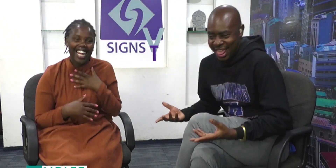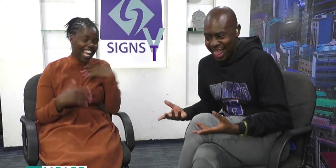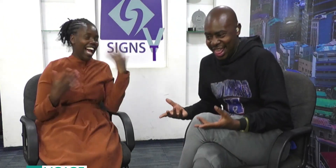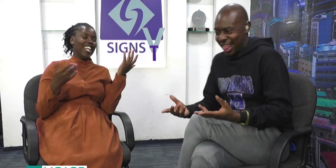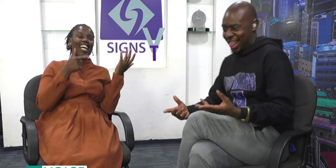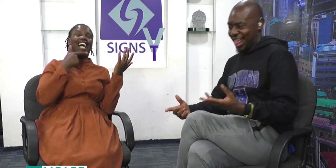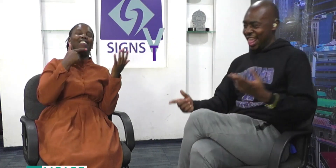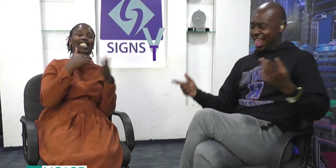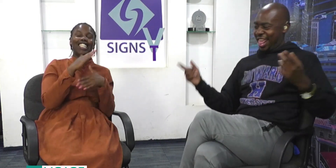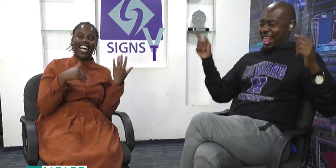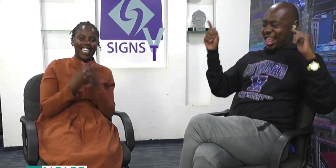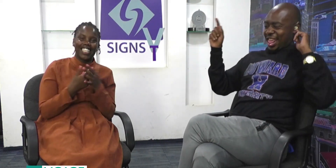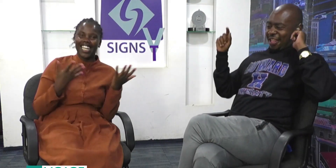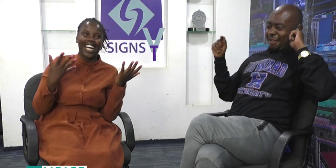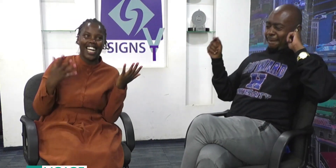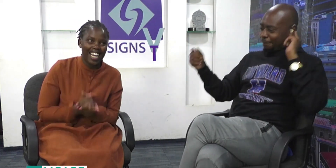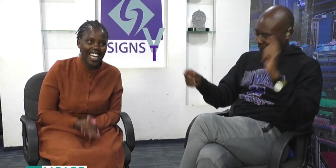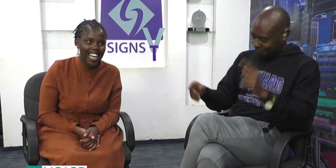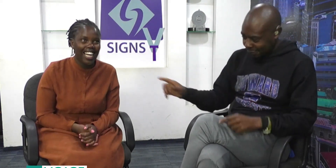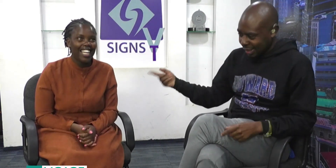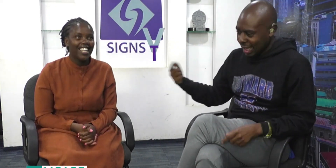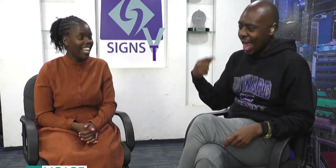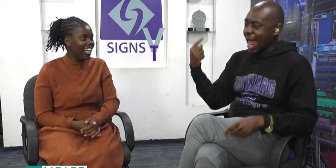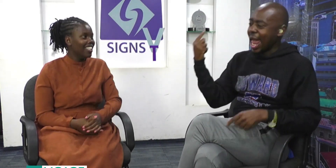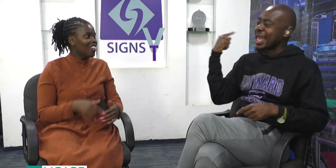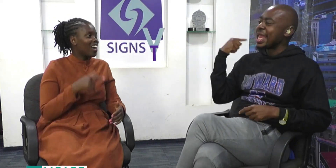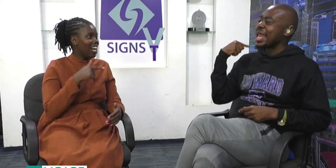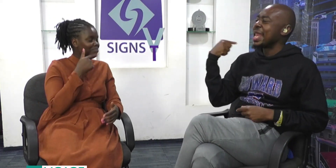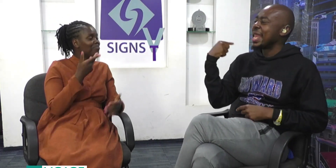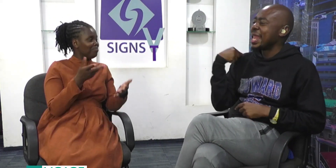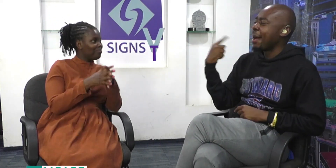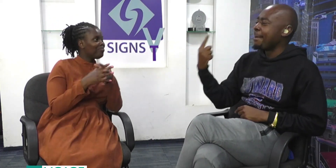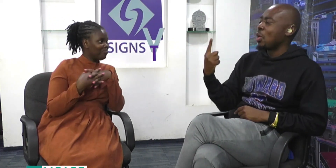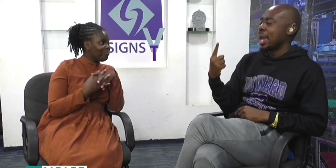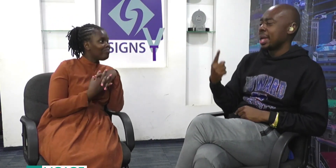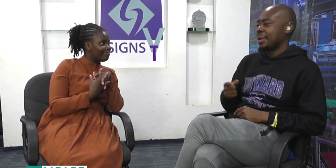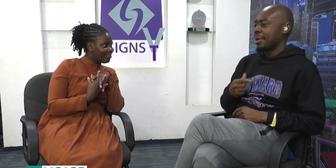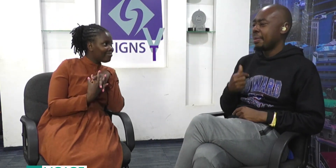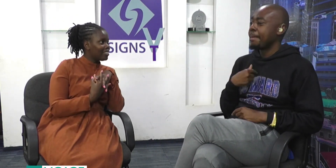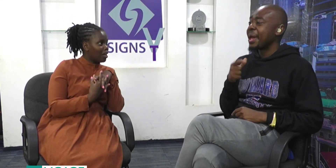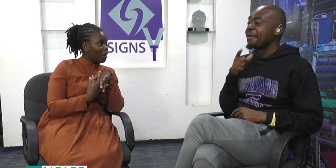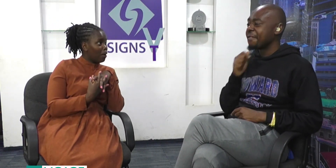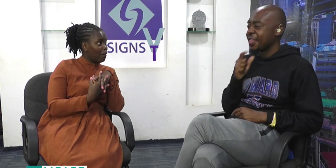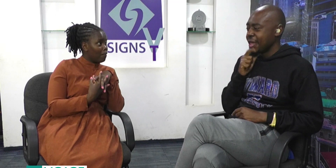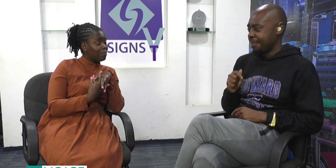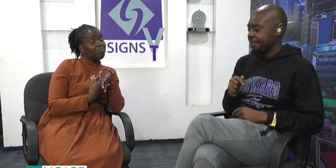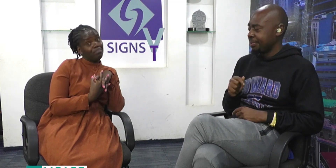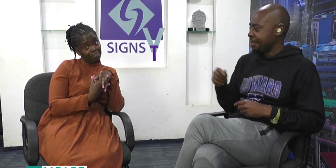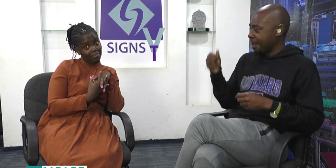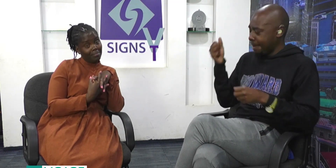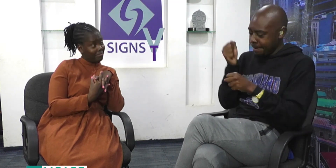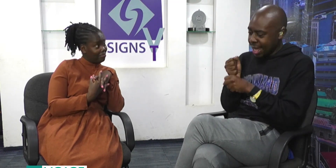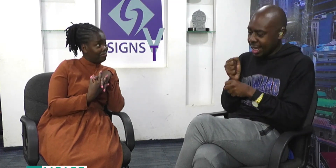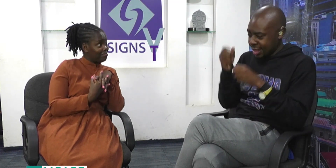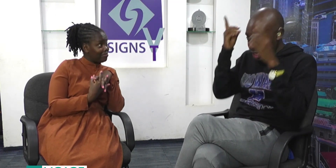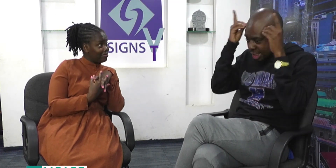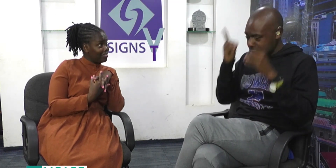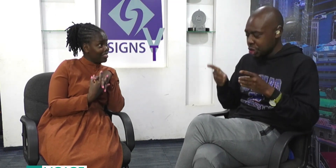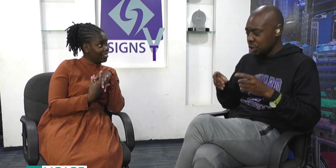Okay, say them. but number one, let me first start with my father. Thank you for the good decision you advised me to